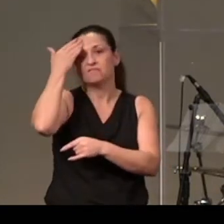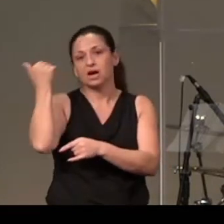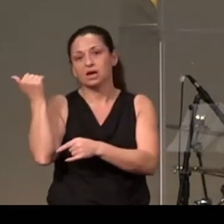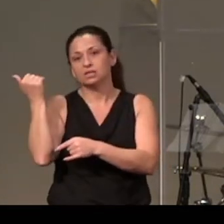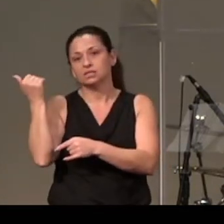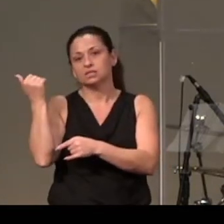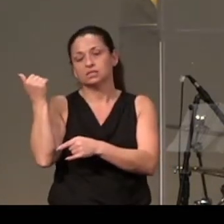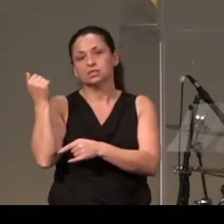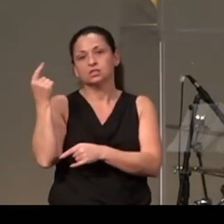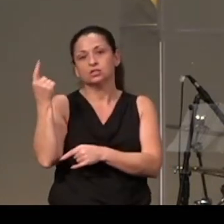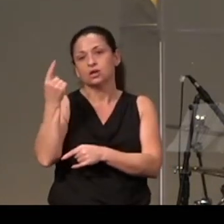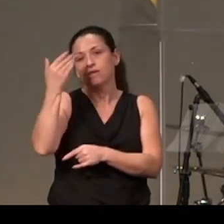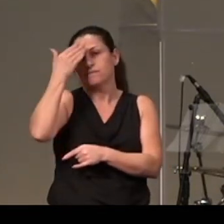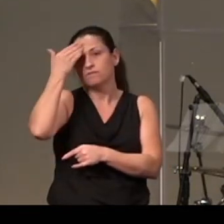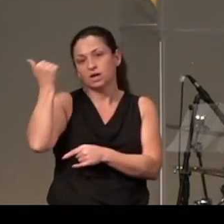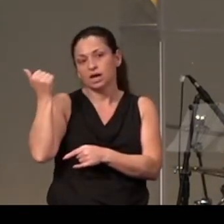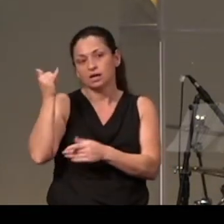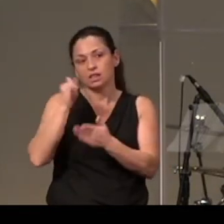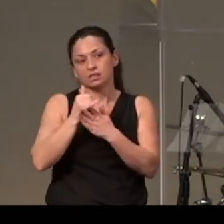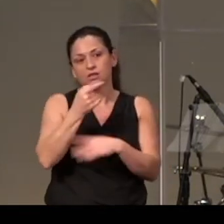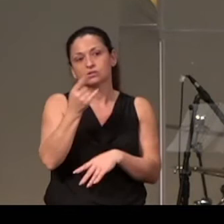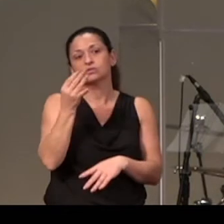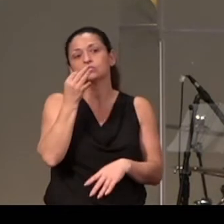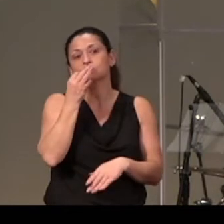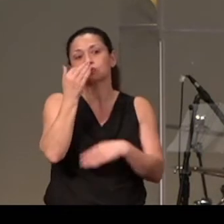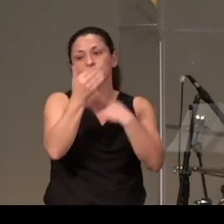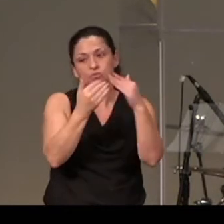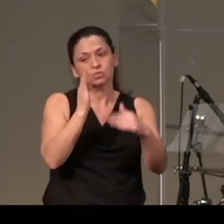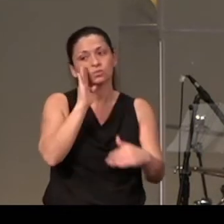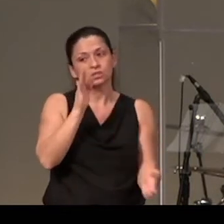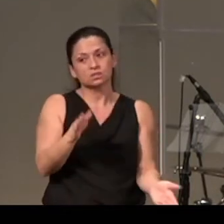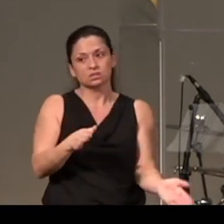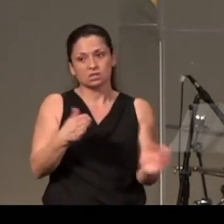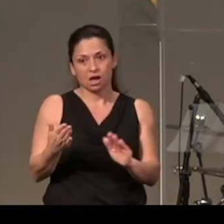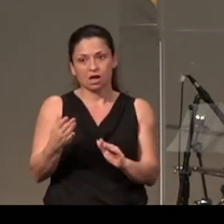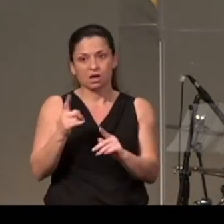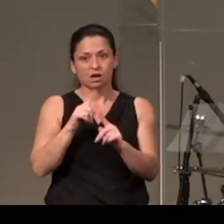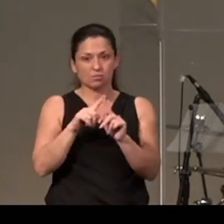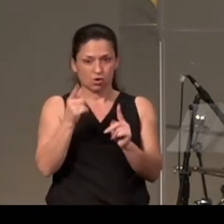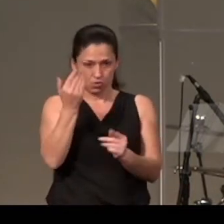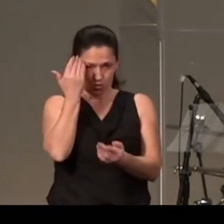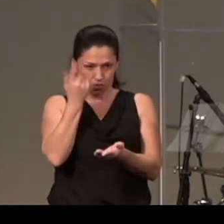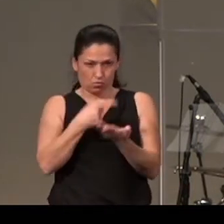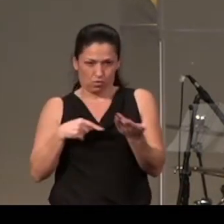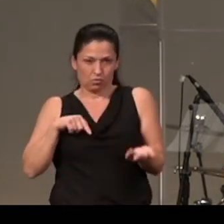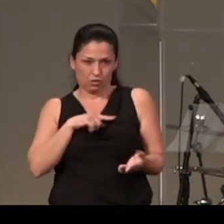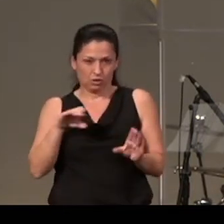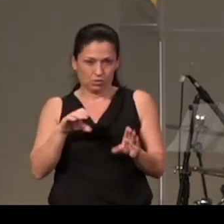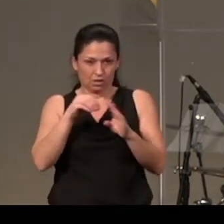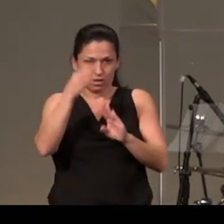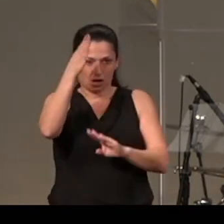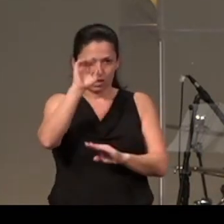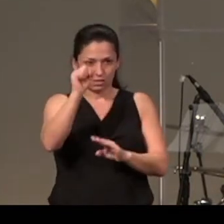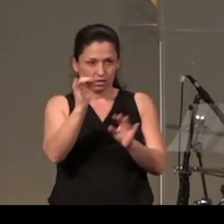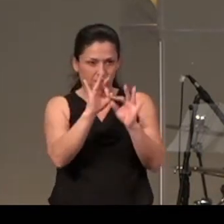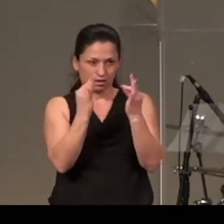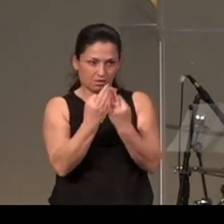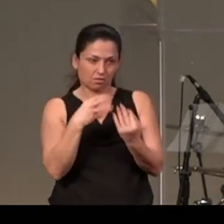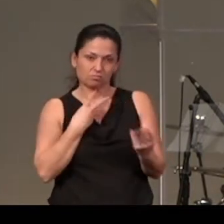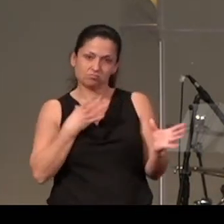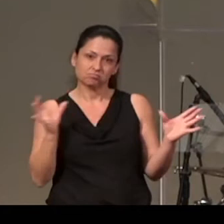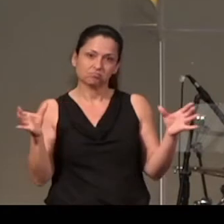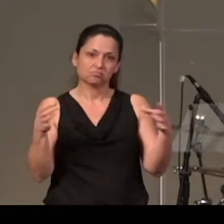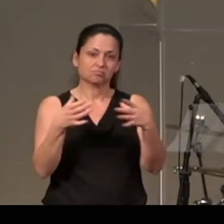that you're going to die. But do you know what we do in God's family? We gather around a